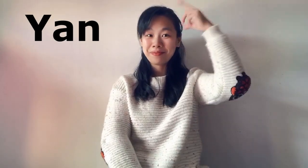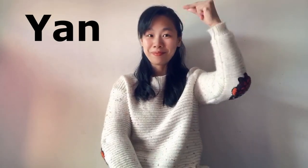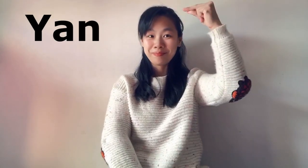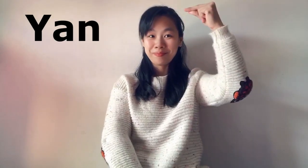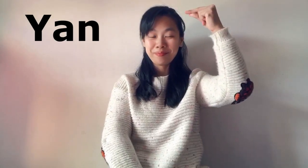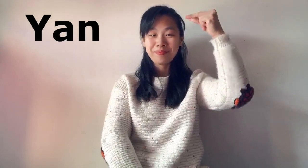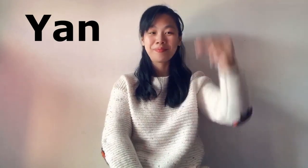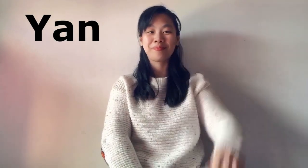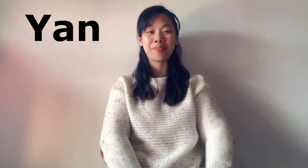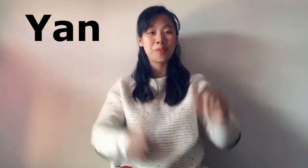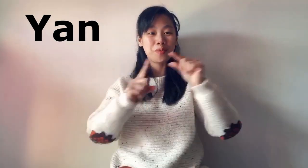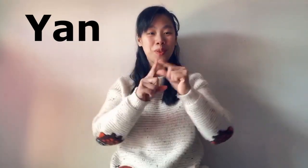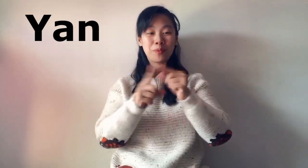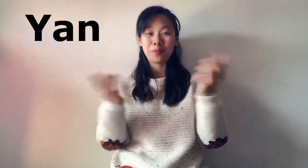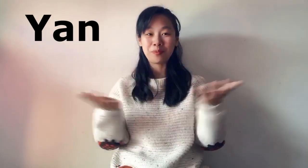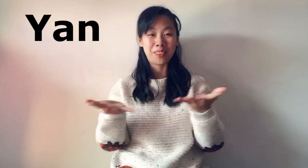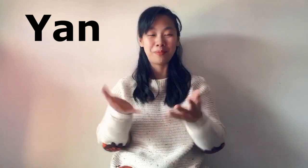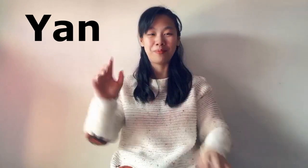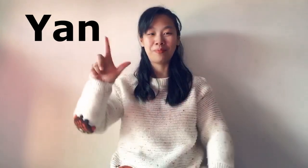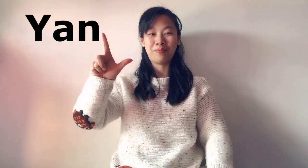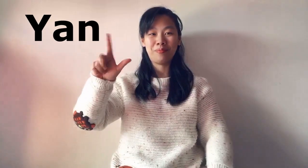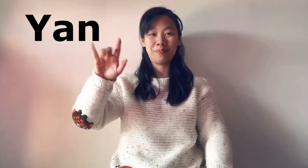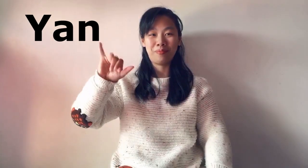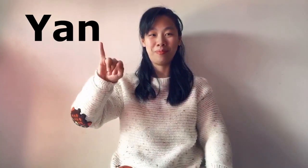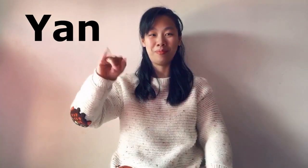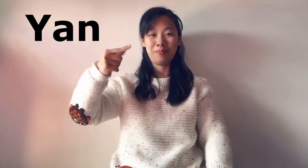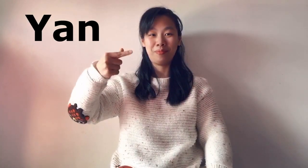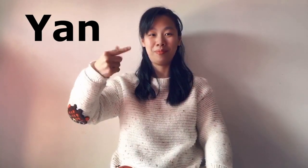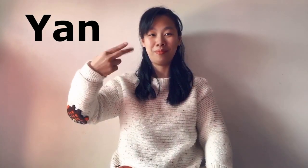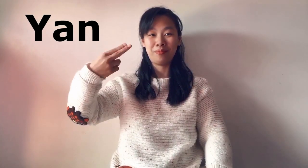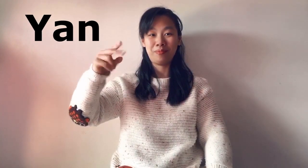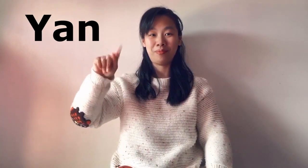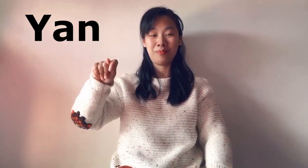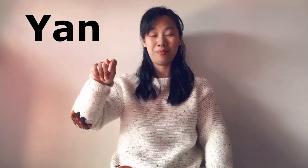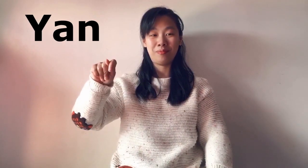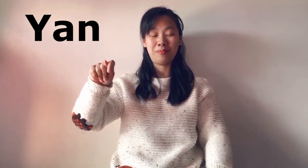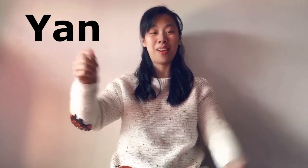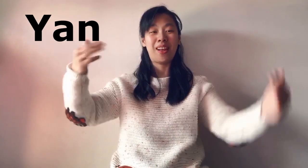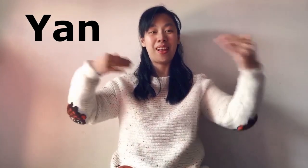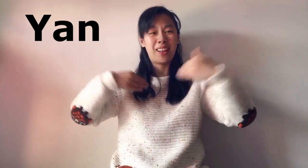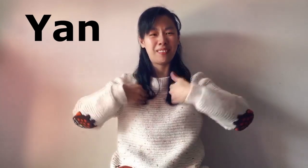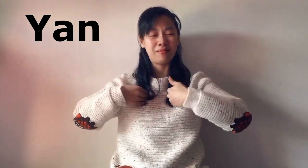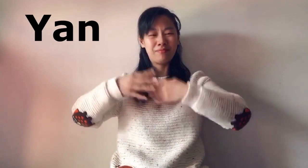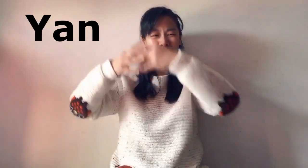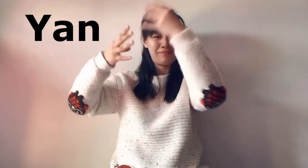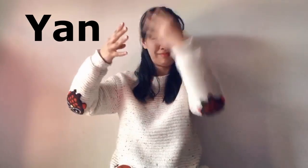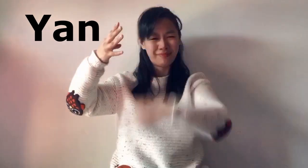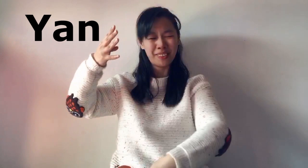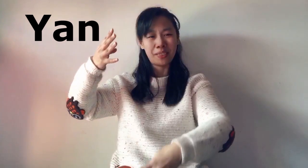hi my name is Jan this is my name sign in this video we're going to discuss all of the